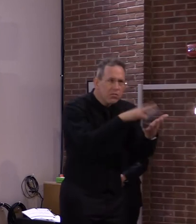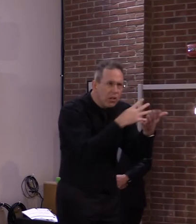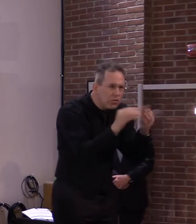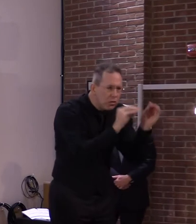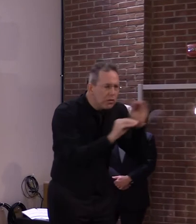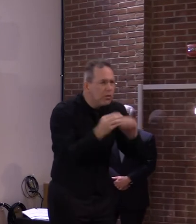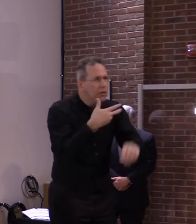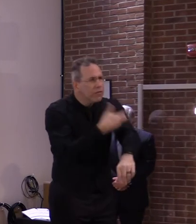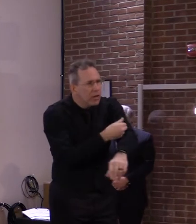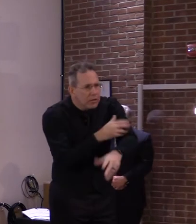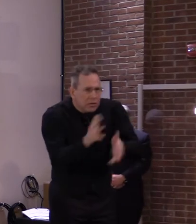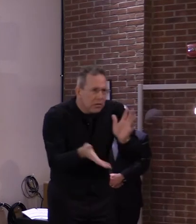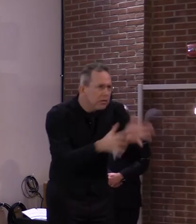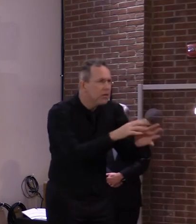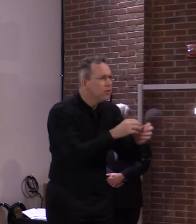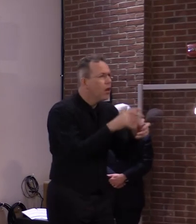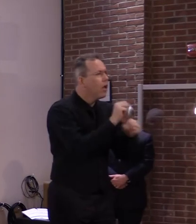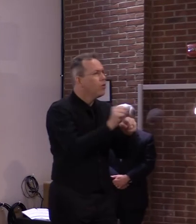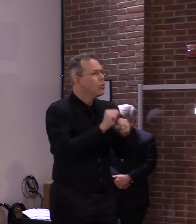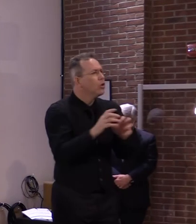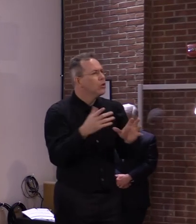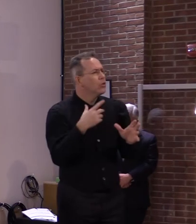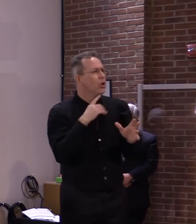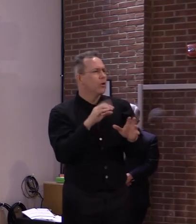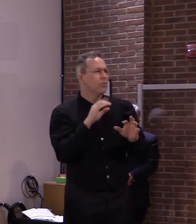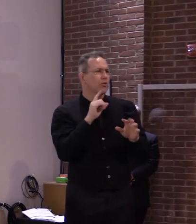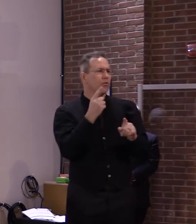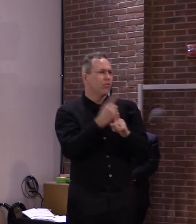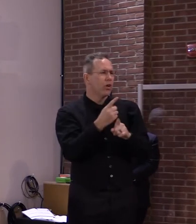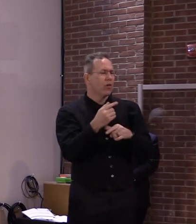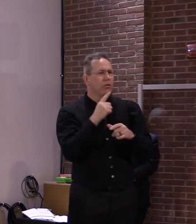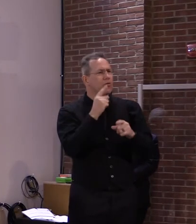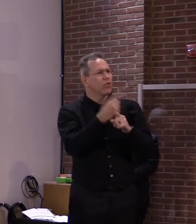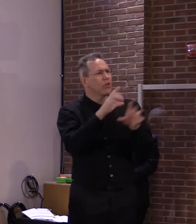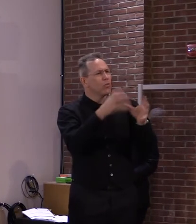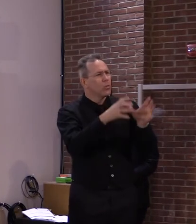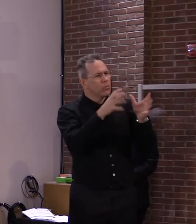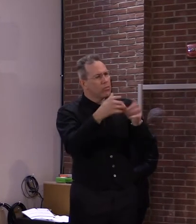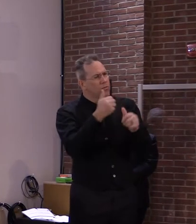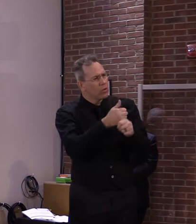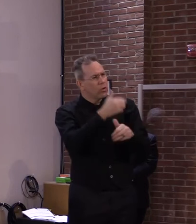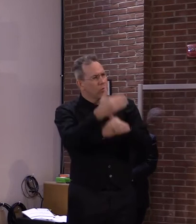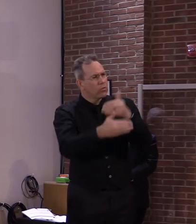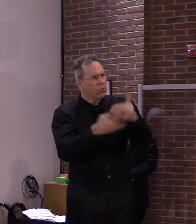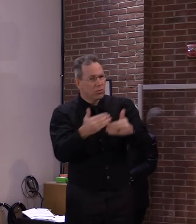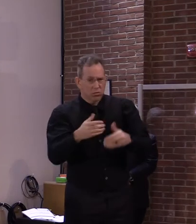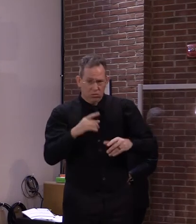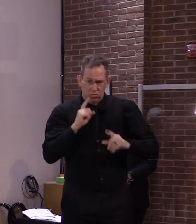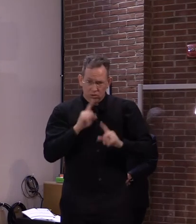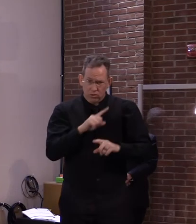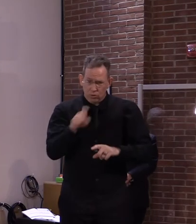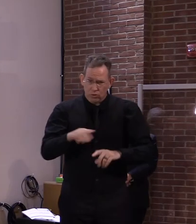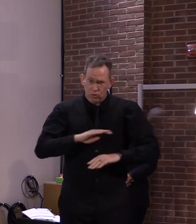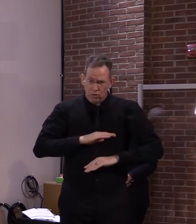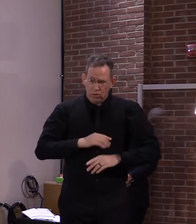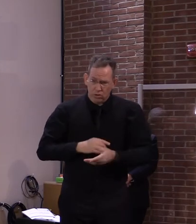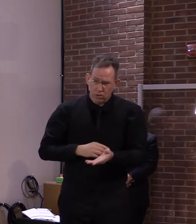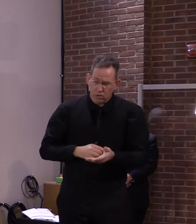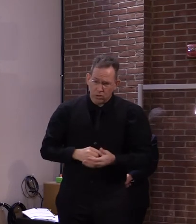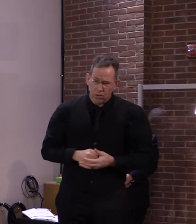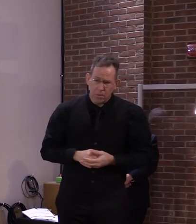list or above a list or what have you does that answer those questions before i turn it over to secretary french